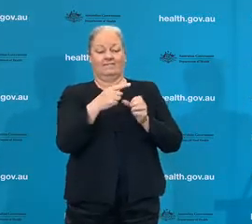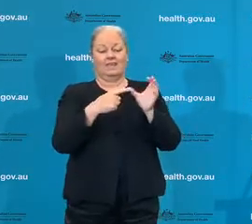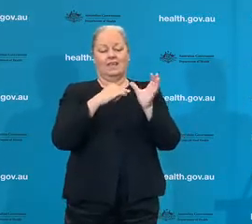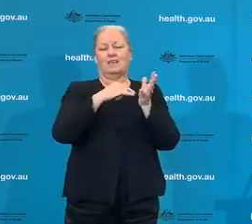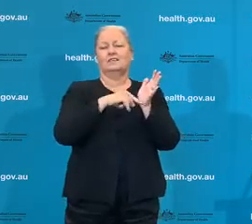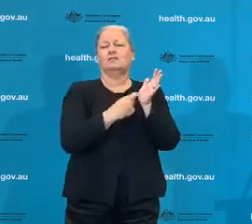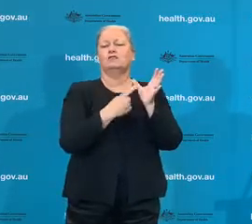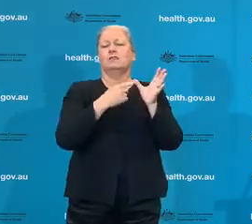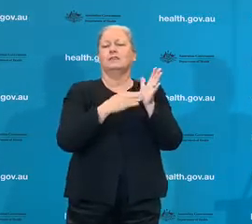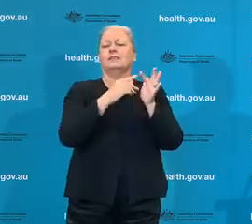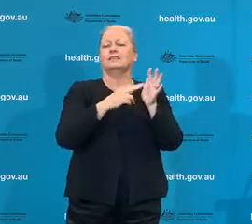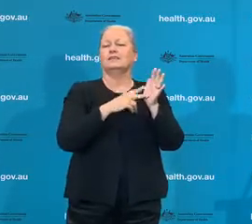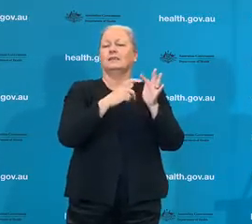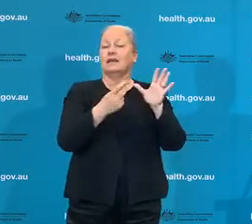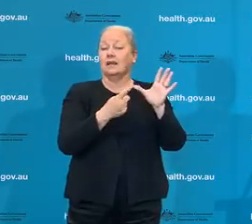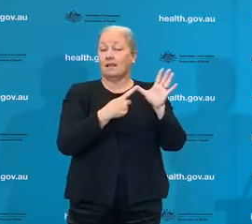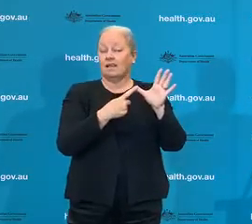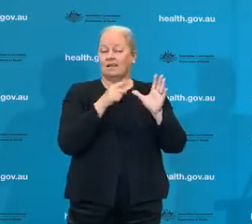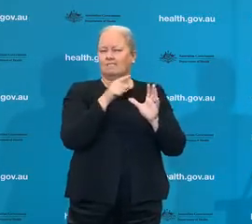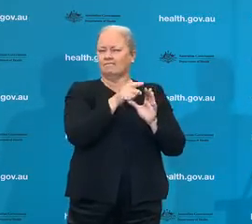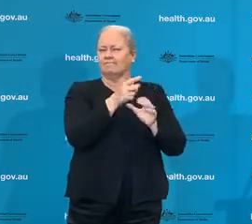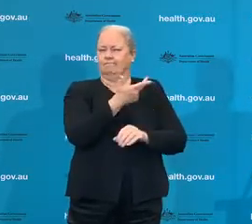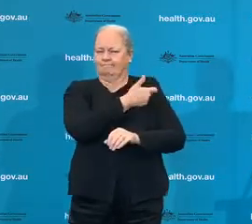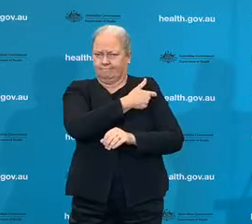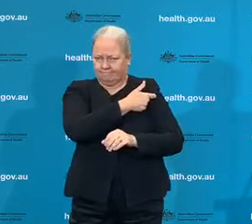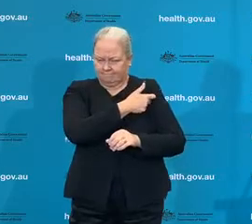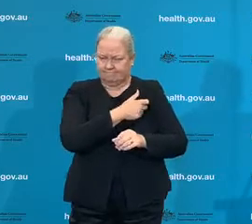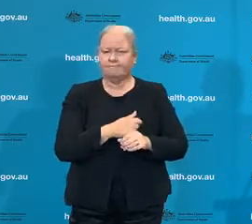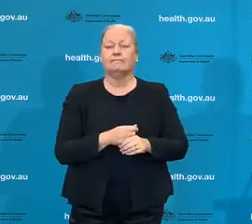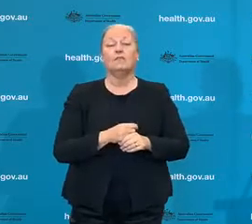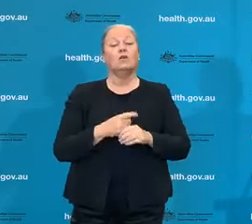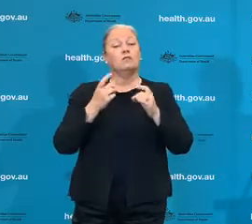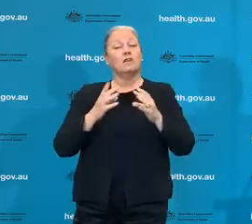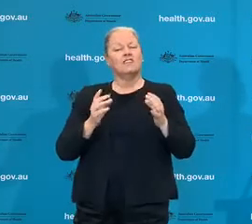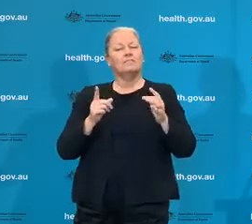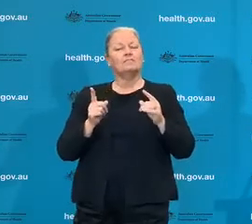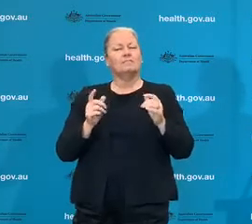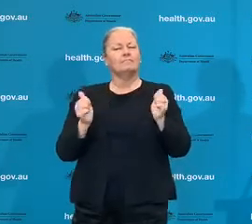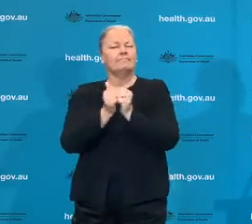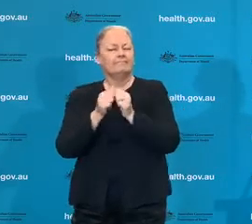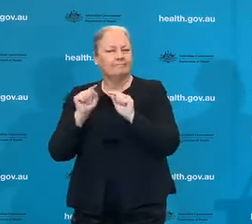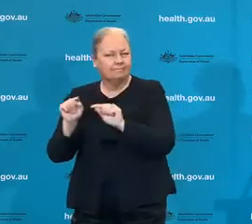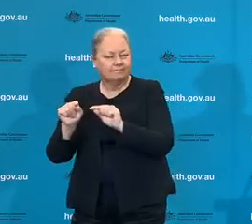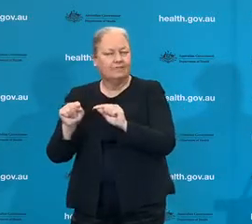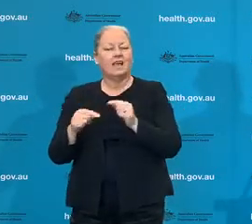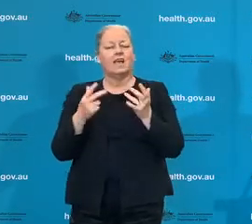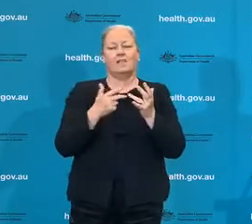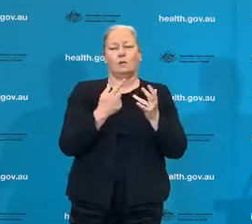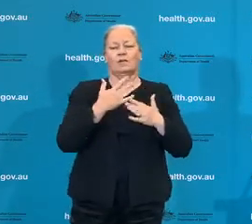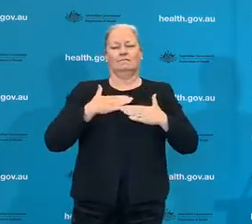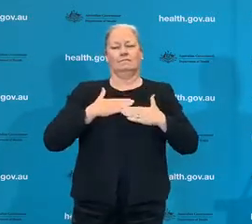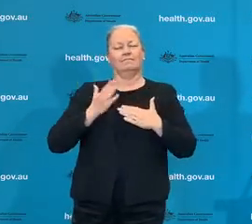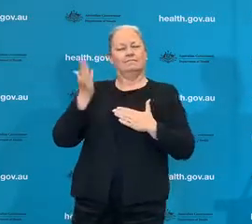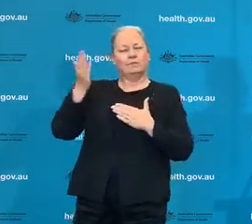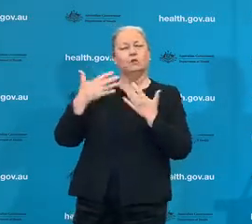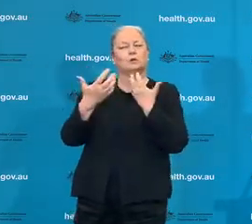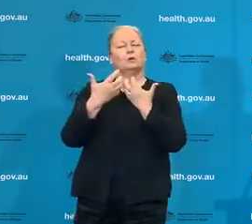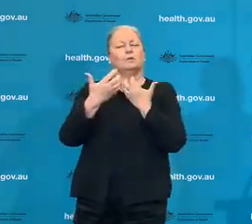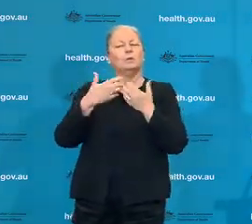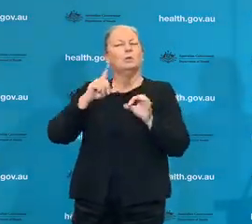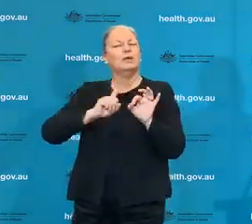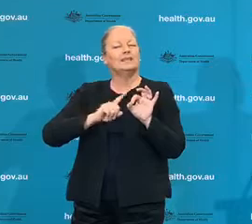AstraZeneca, with one of our advanced purchasing agreements, the other one, of course, being with our own University of Queensland